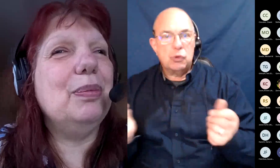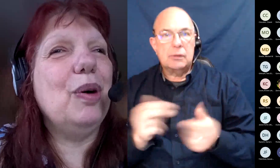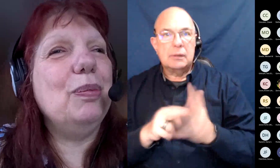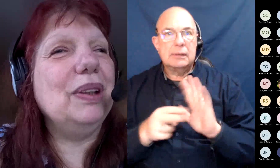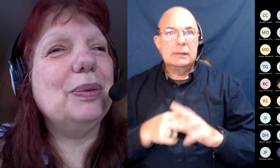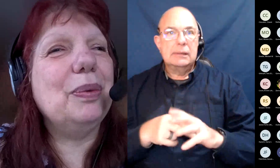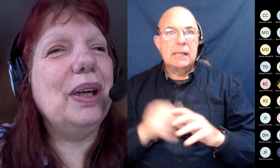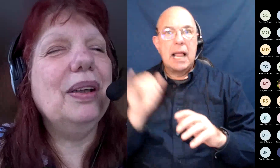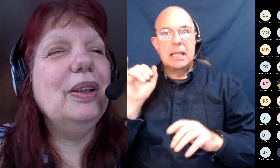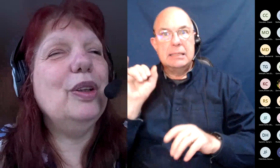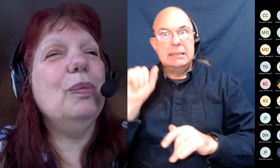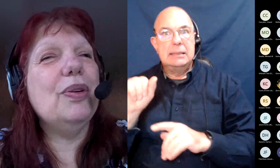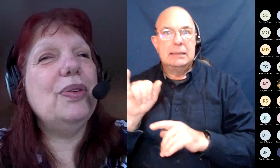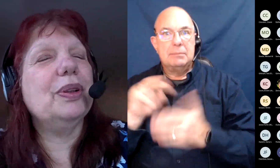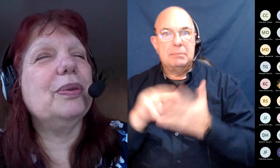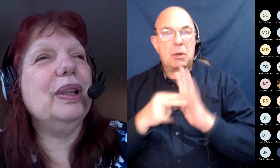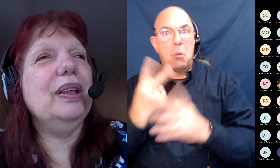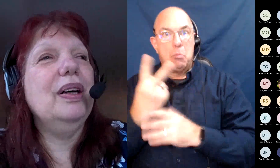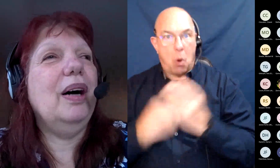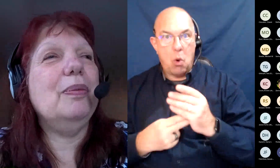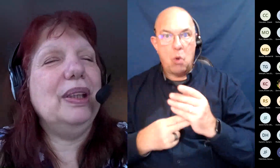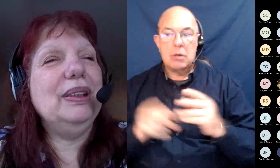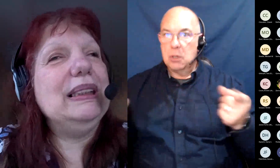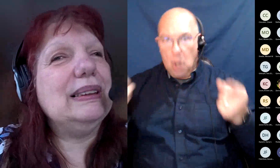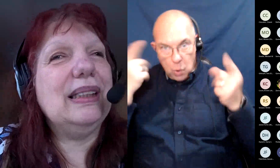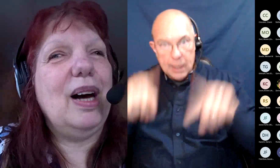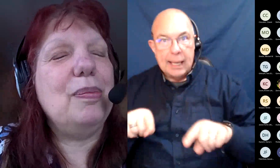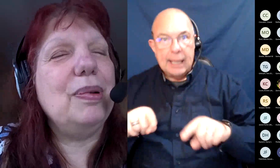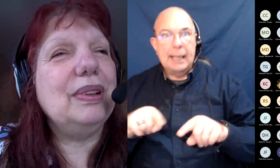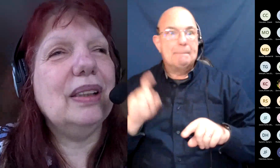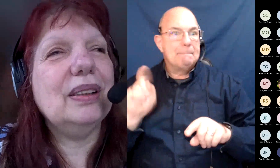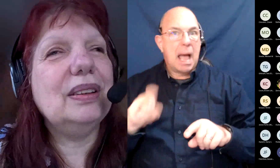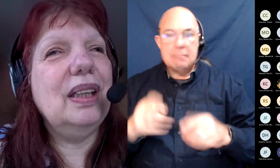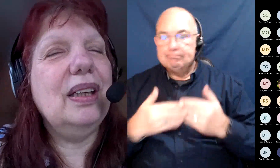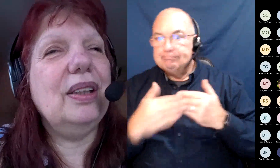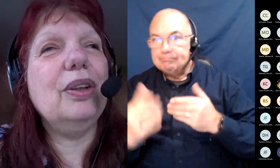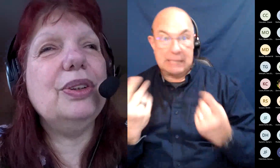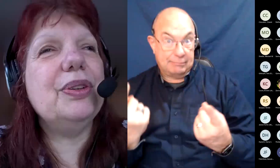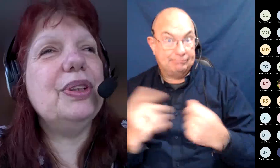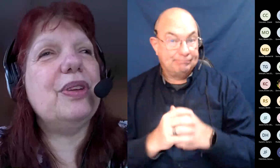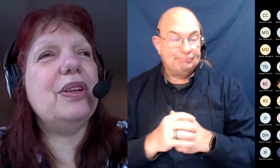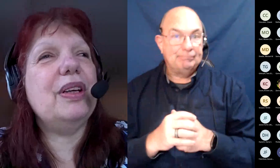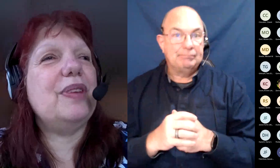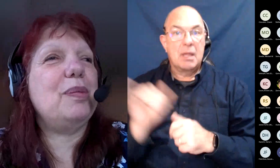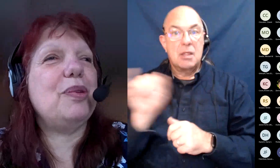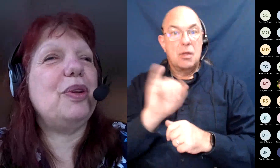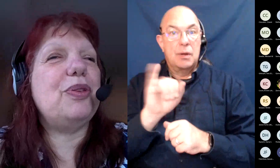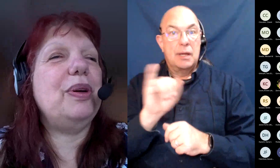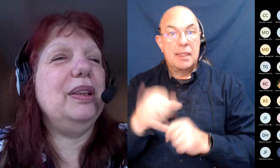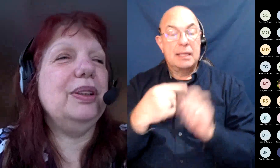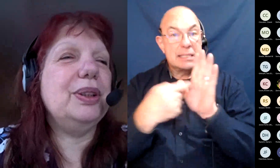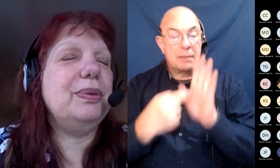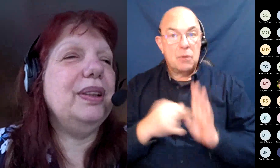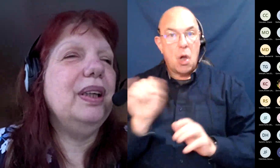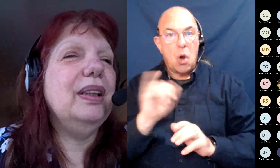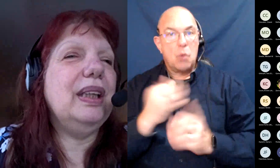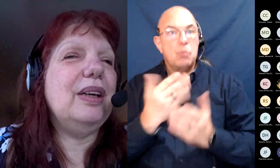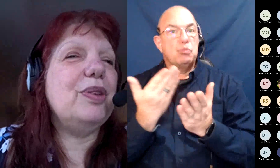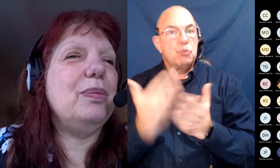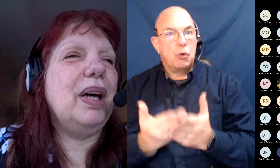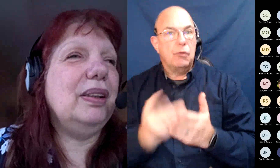yes moment where you both agree on what needs to happen next. it also, these all examples also